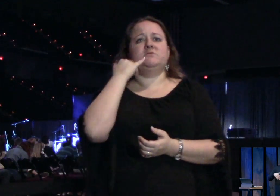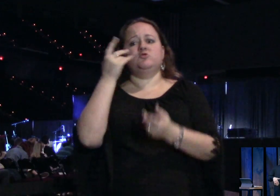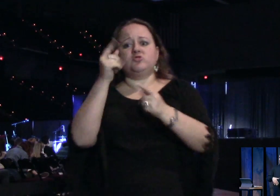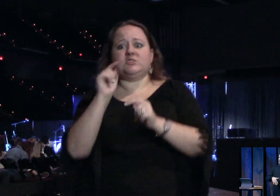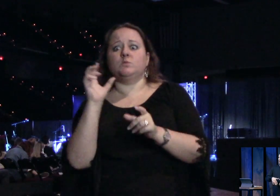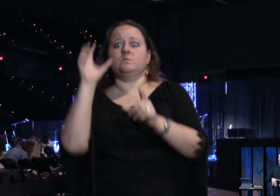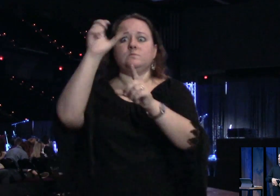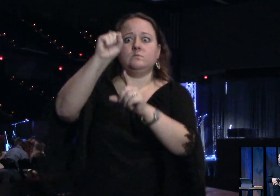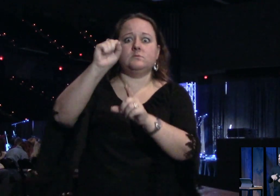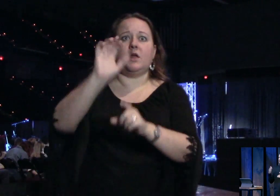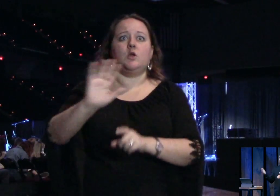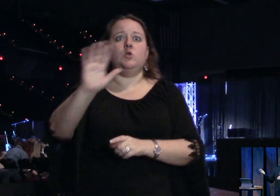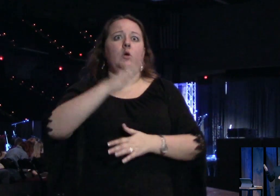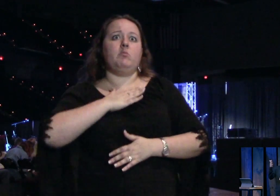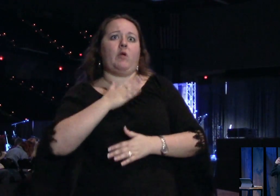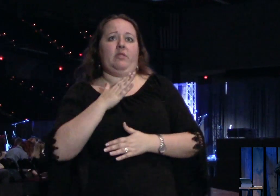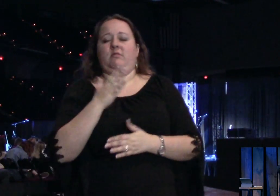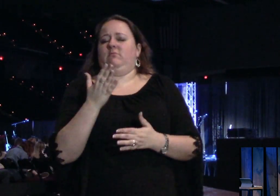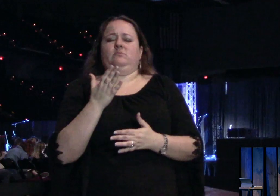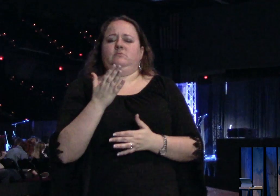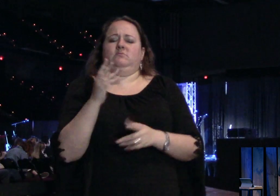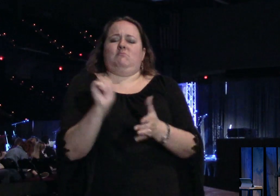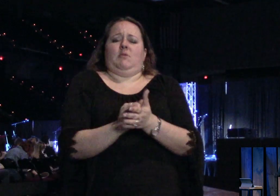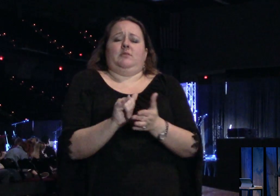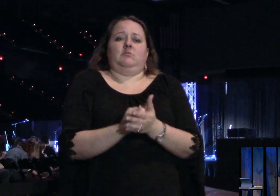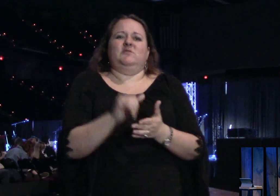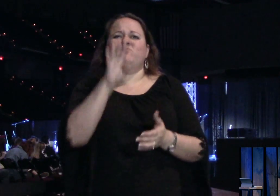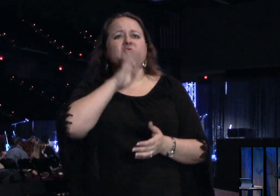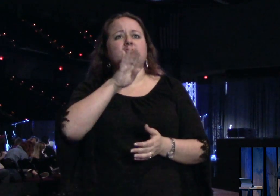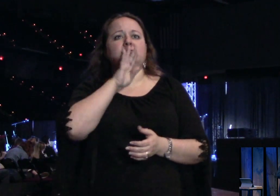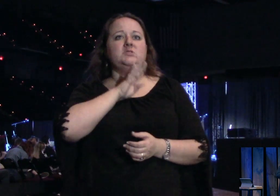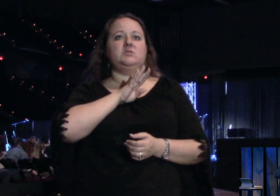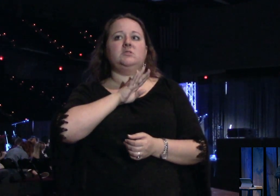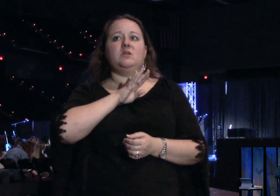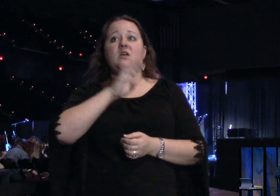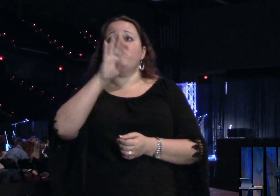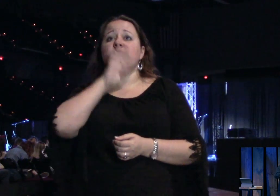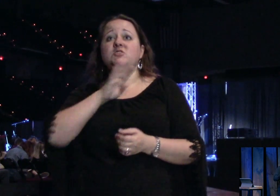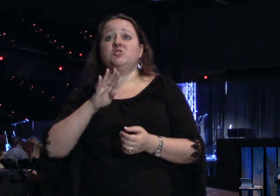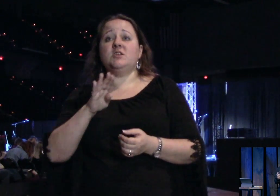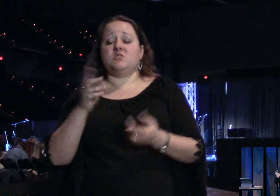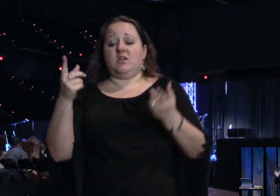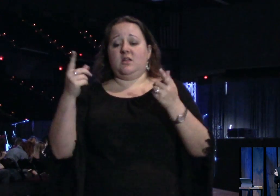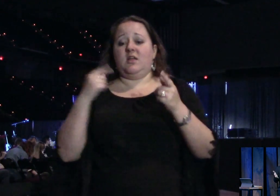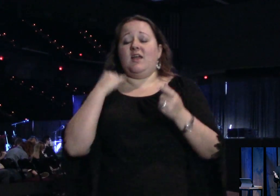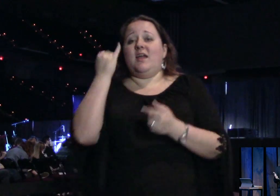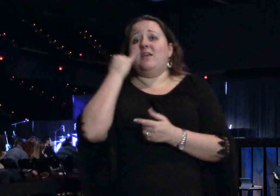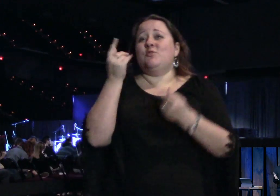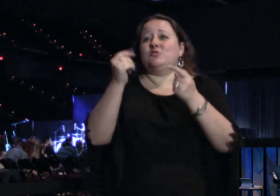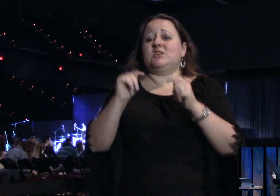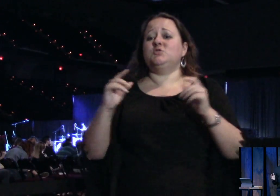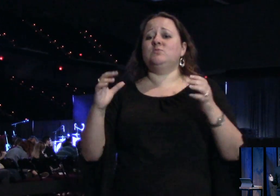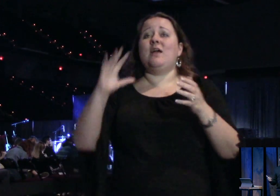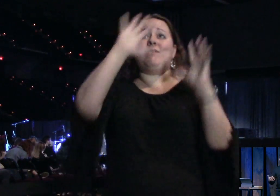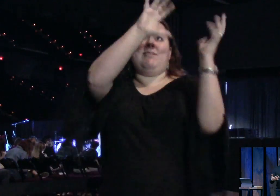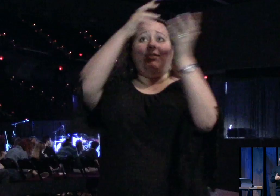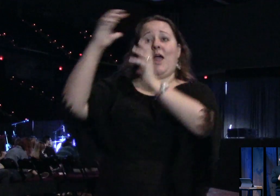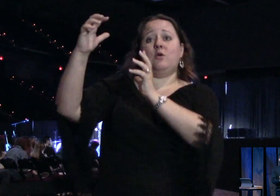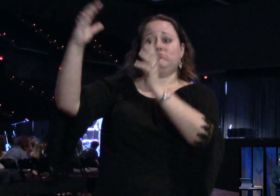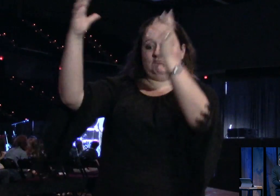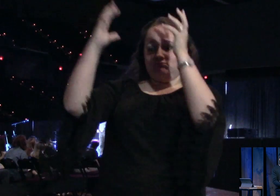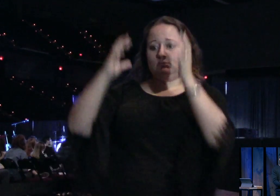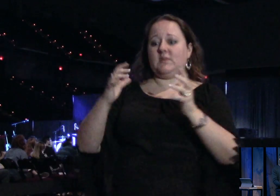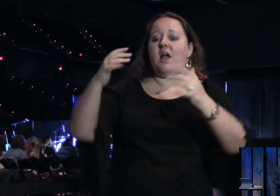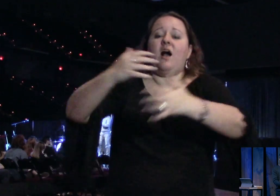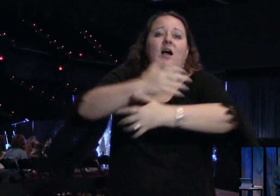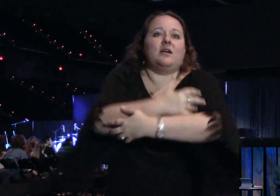the frustration you would feel if you tried to capture your breath and bottle it. Or imagine the frustration you would feel if you tried to hug